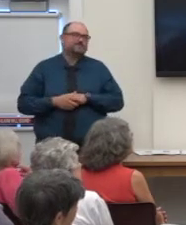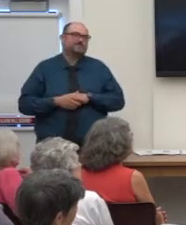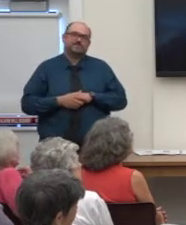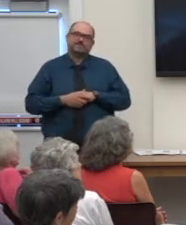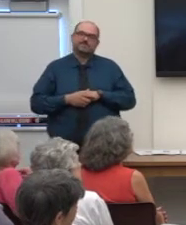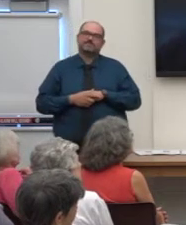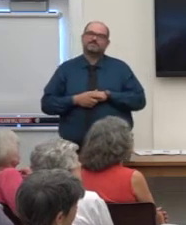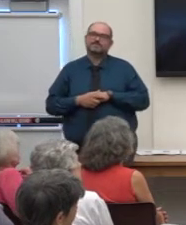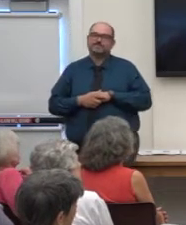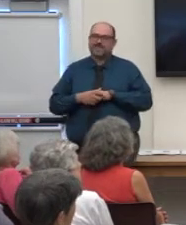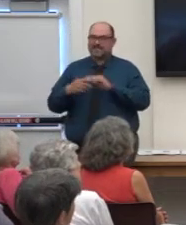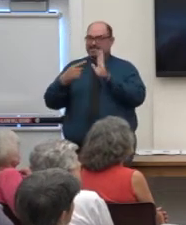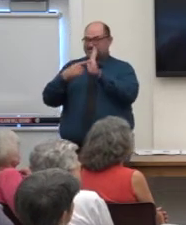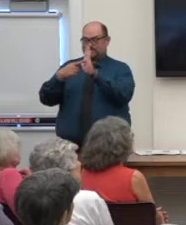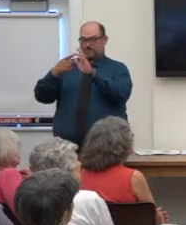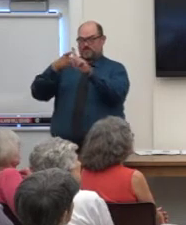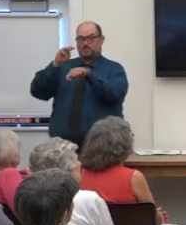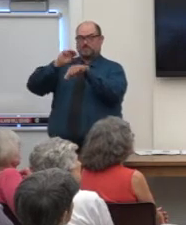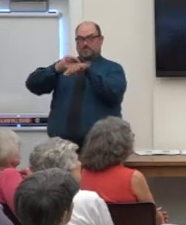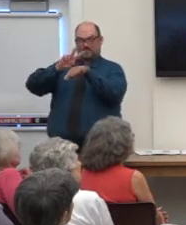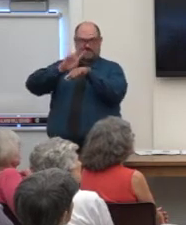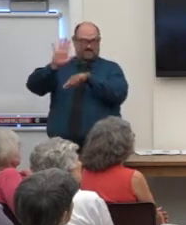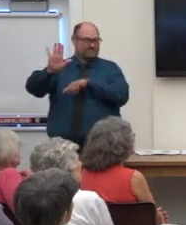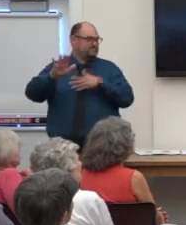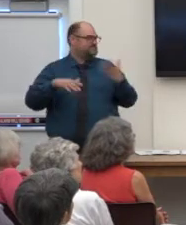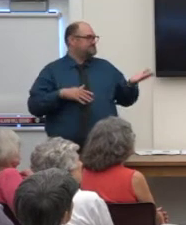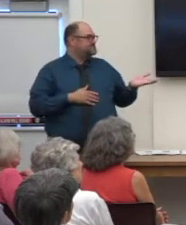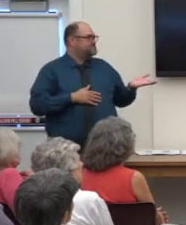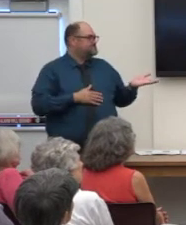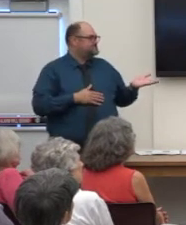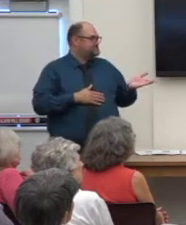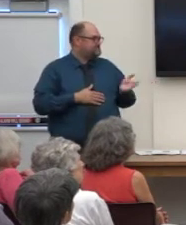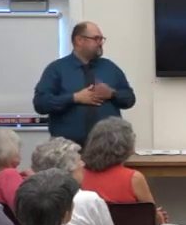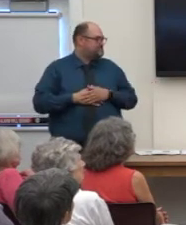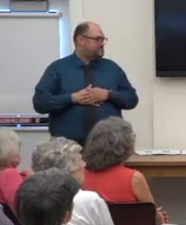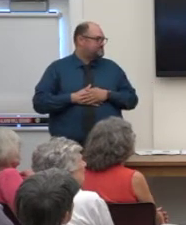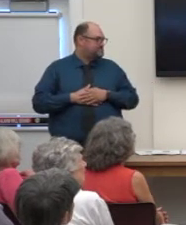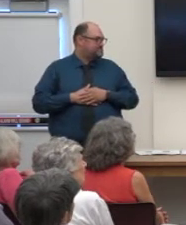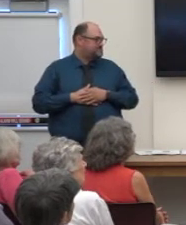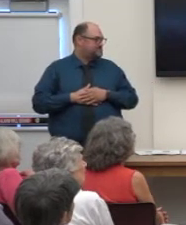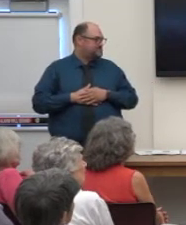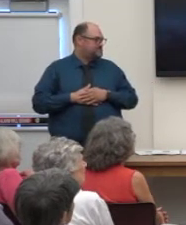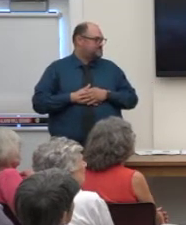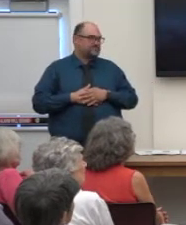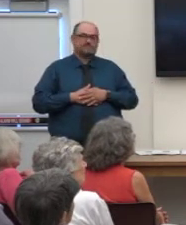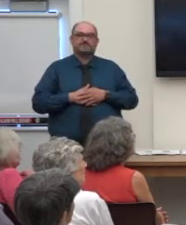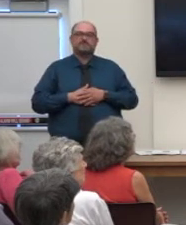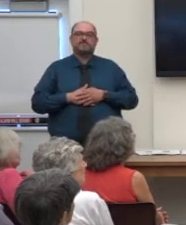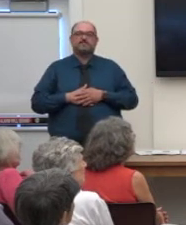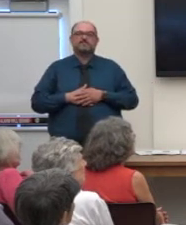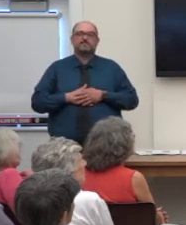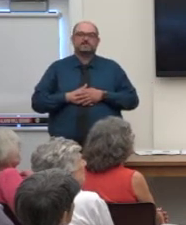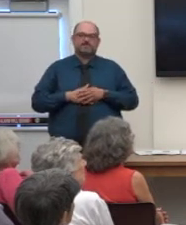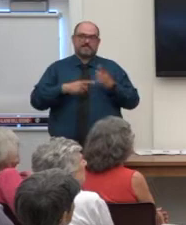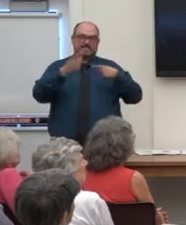Martha's Vineyard Sign Language. This is the sign for sick. This is the sign for sorry.